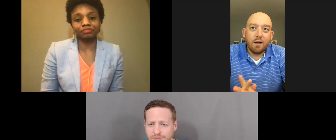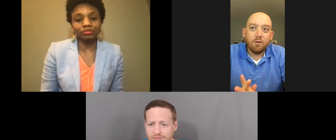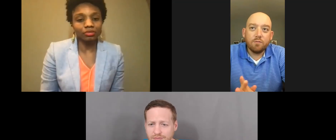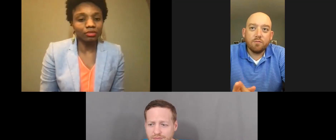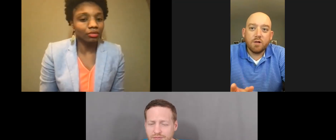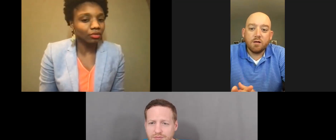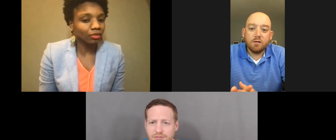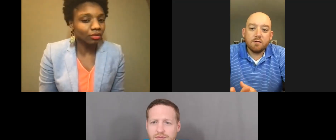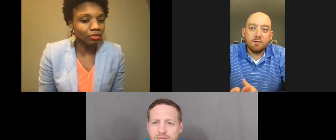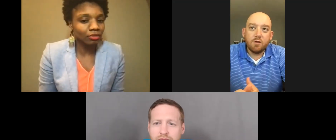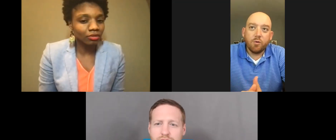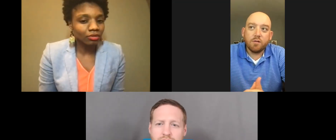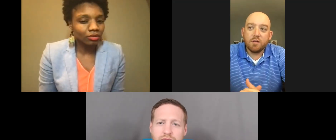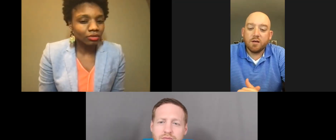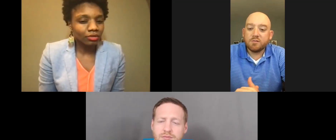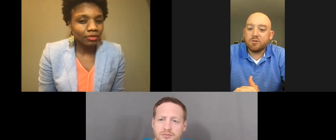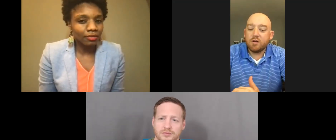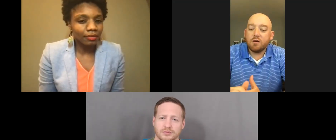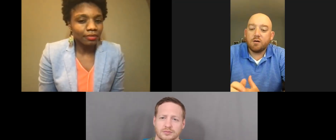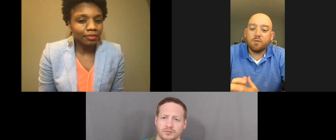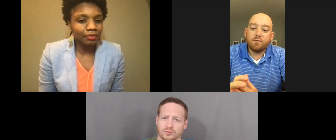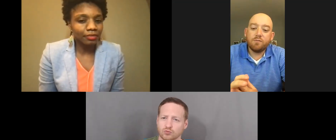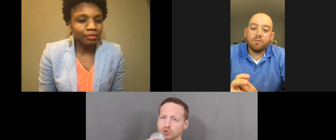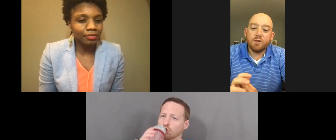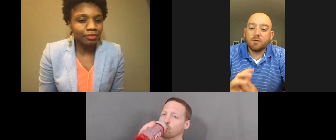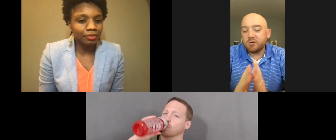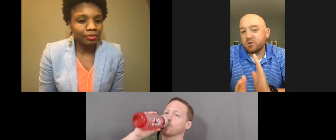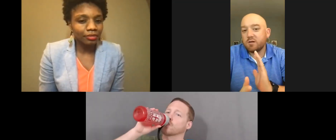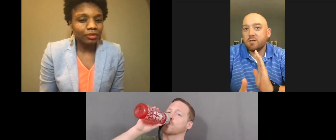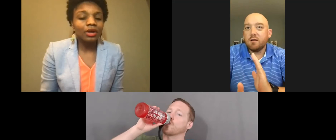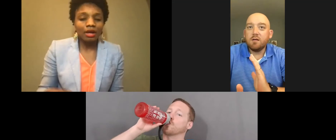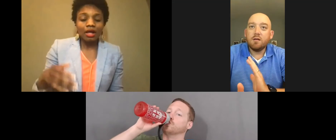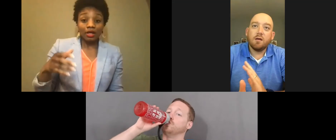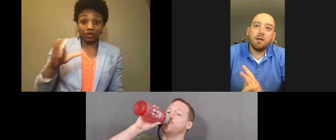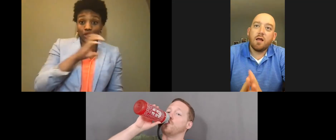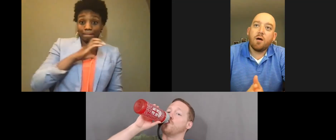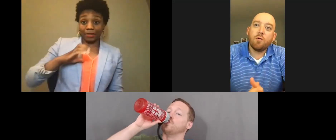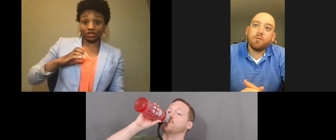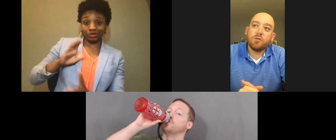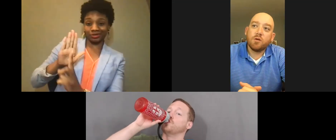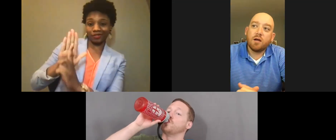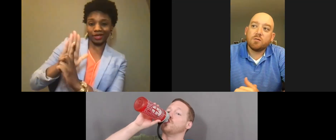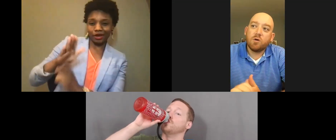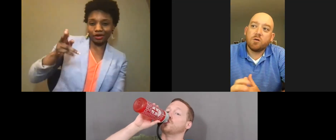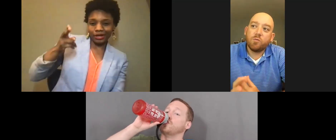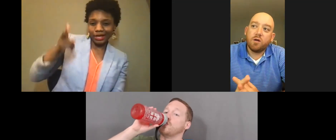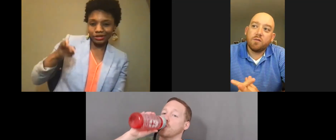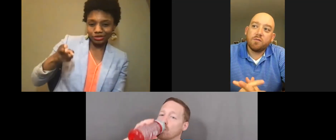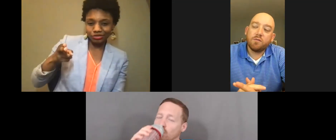Without really knowing the history of the commission and how often you guys work with